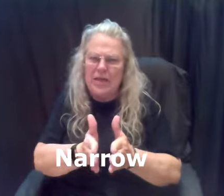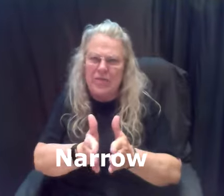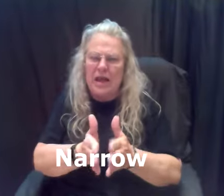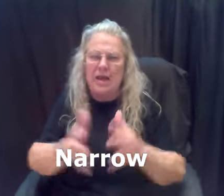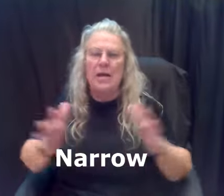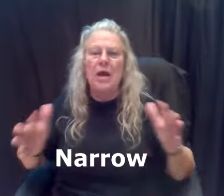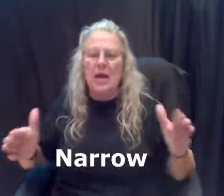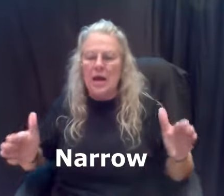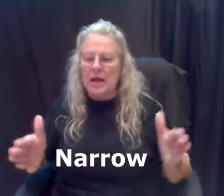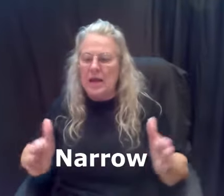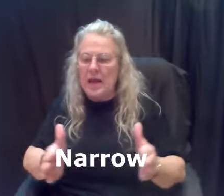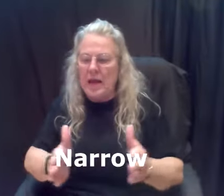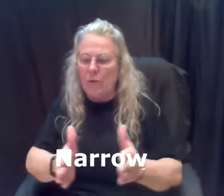thin. Narrow.